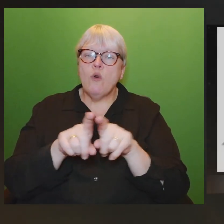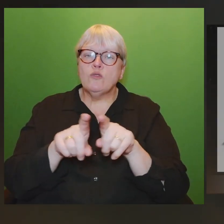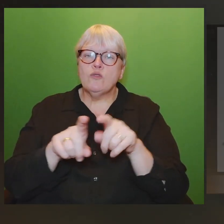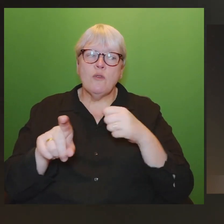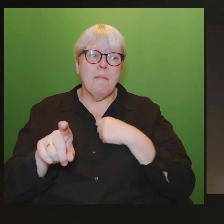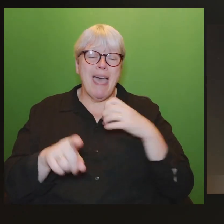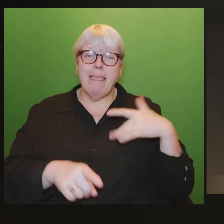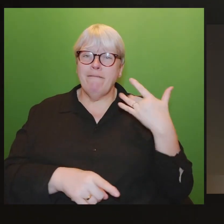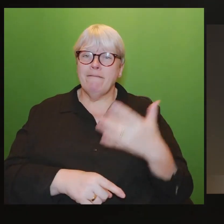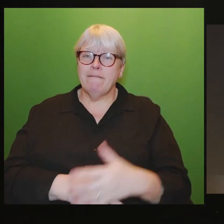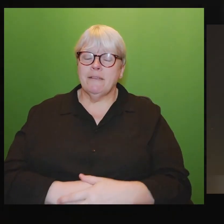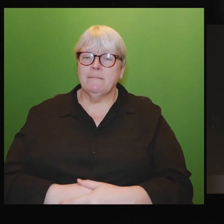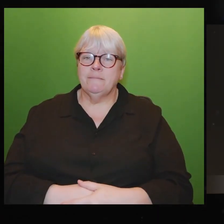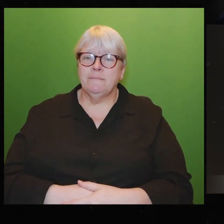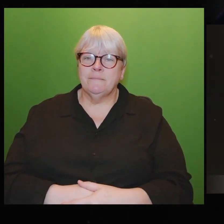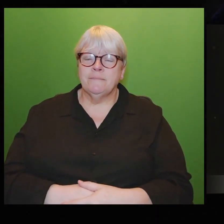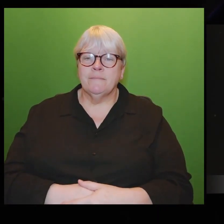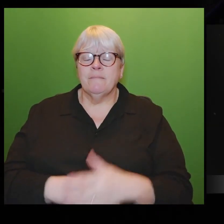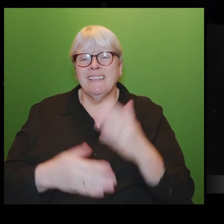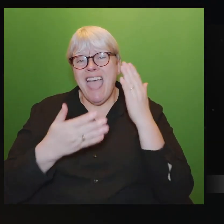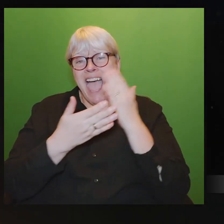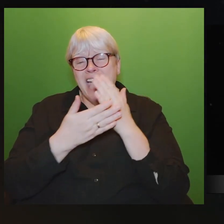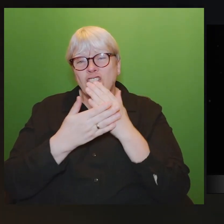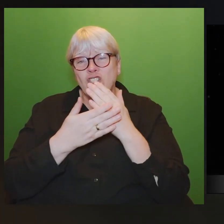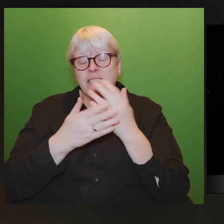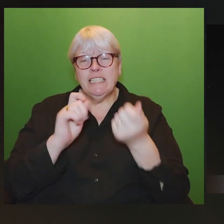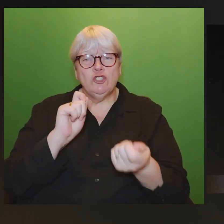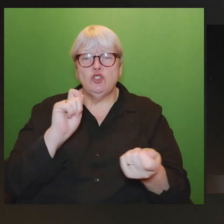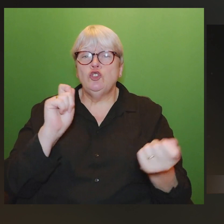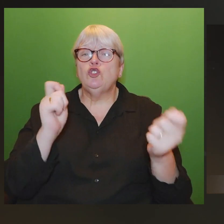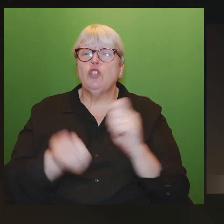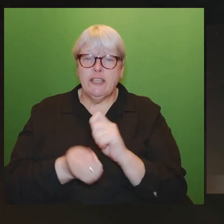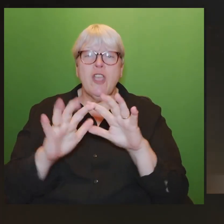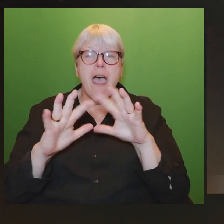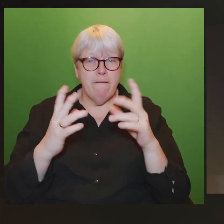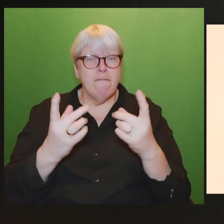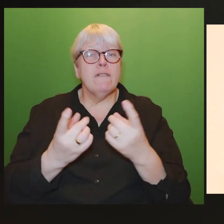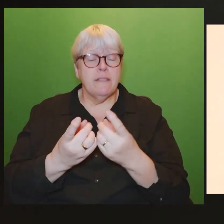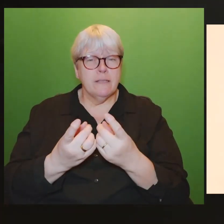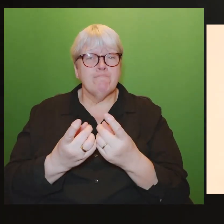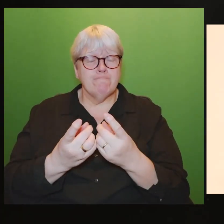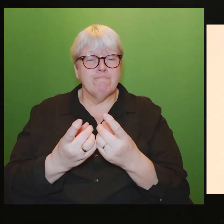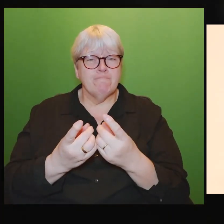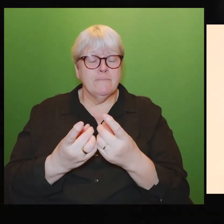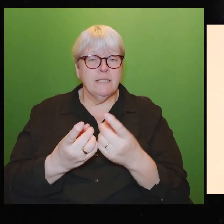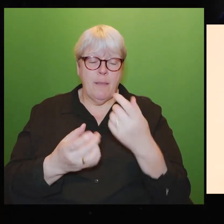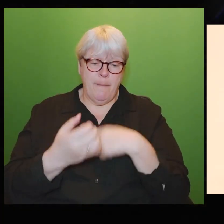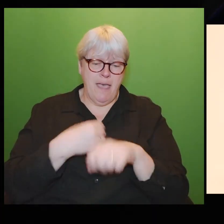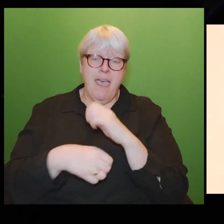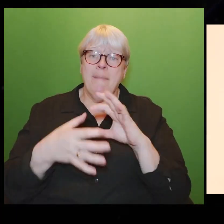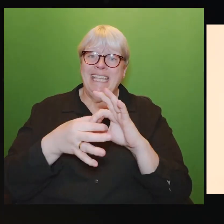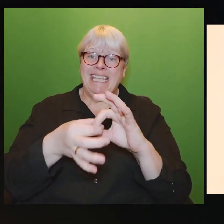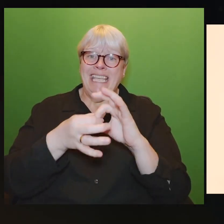Association, and that he was a very active member in the exiled Polish community. He'd told her he was a